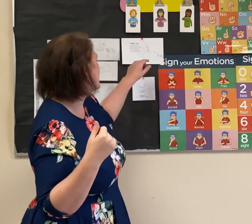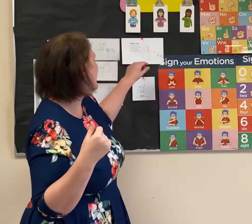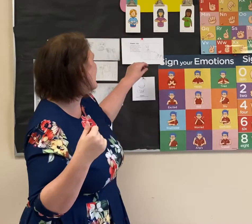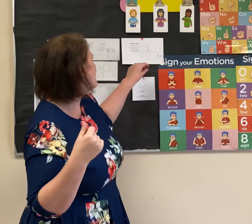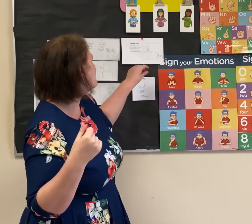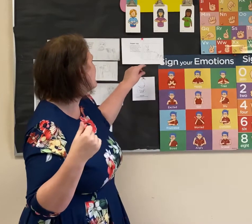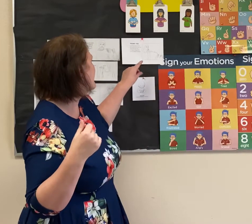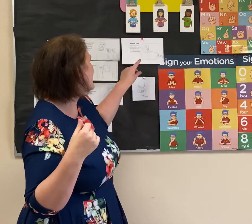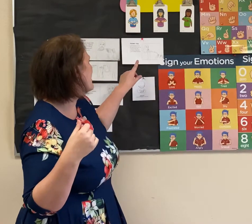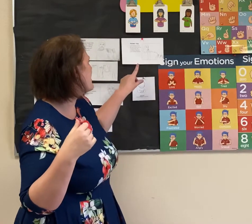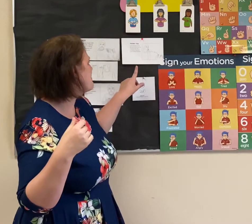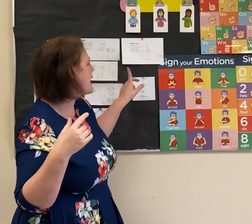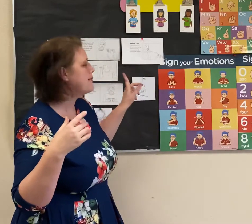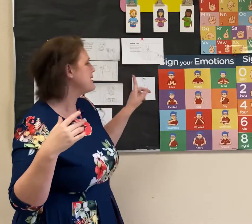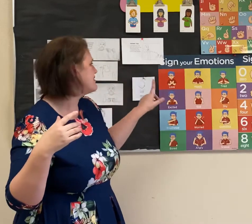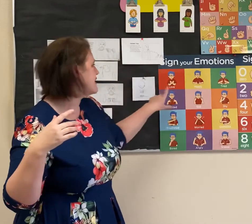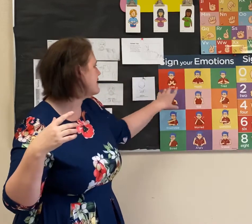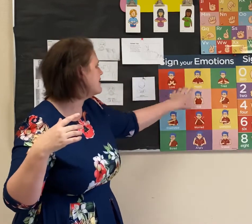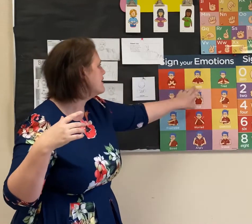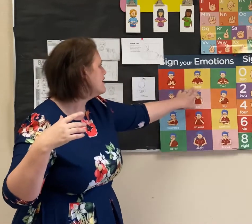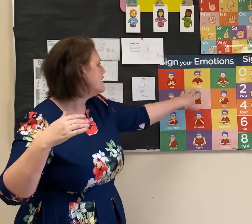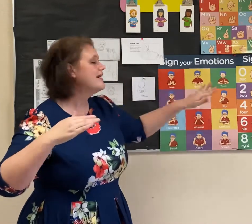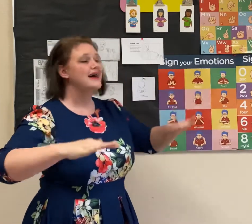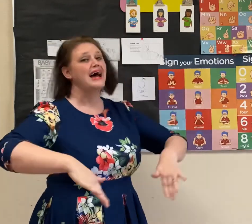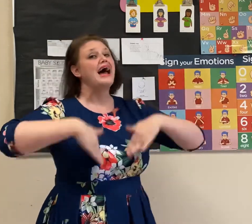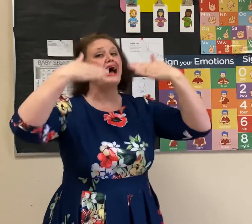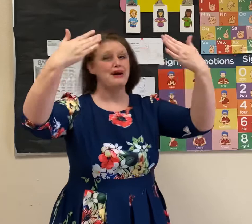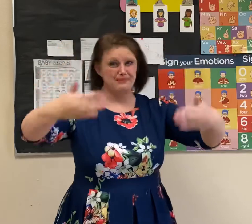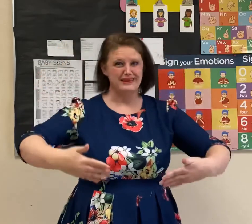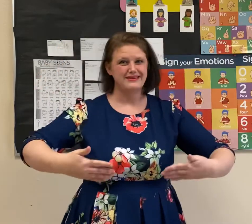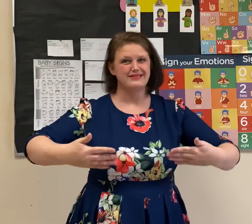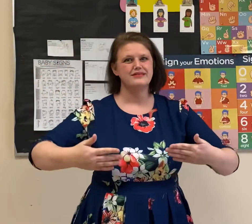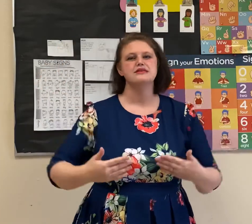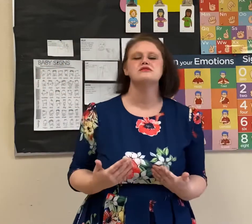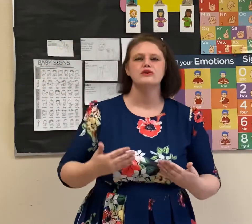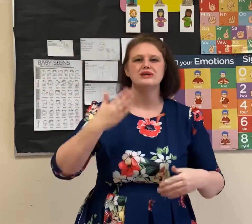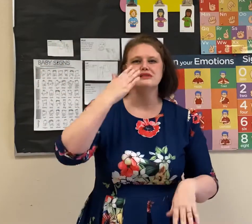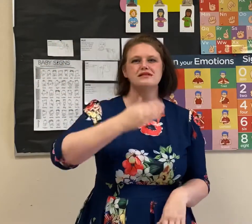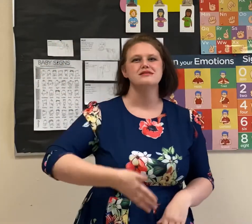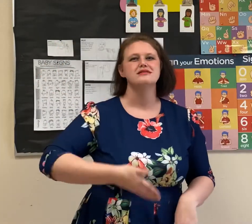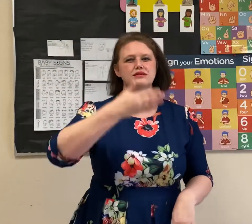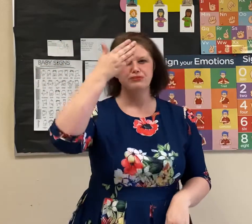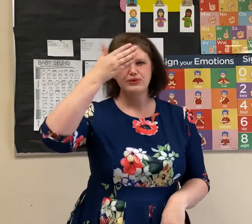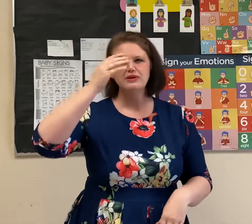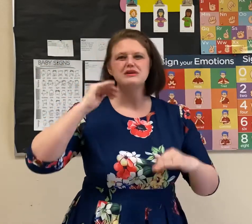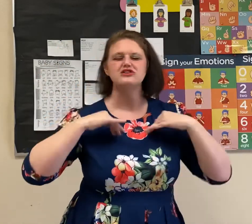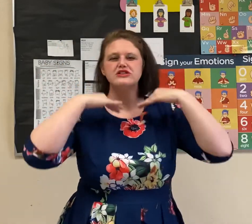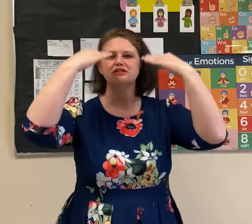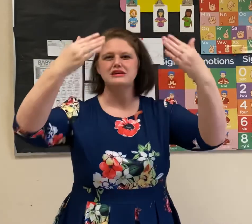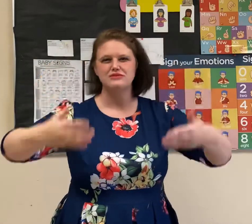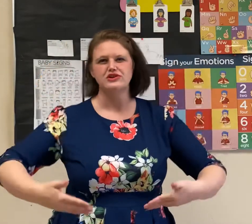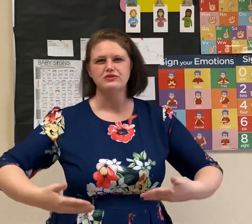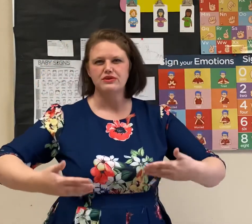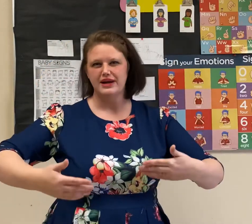have happy done happy. So it's pretty much the same general